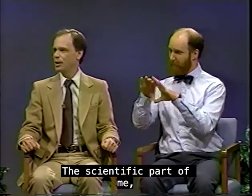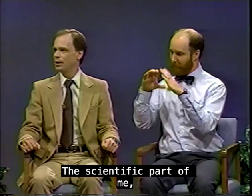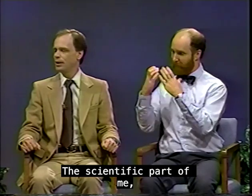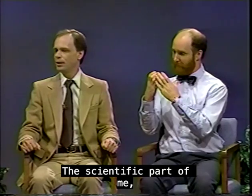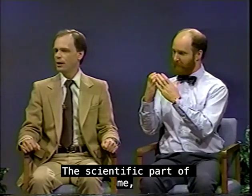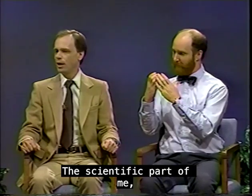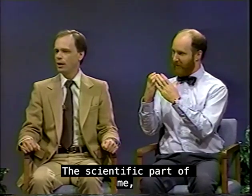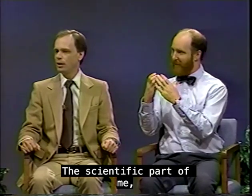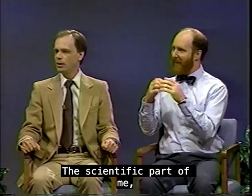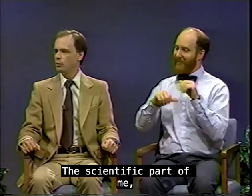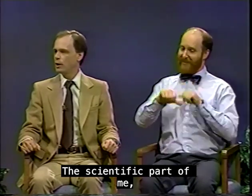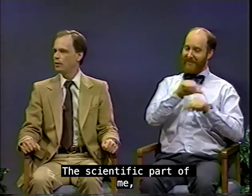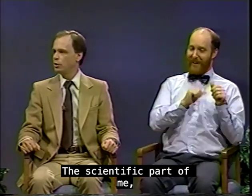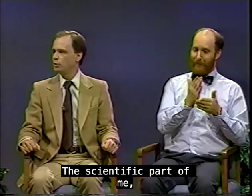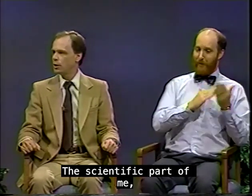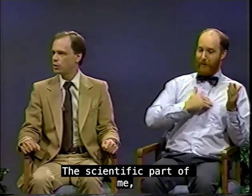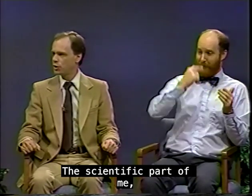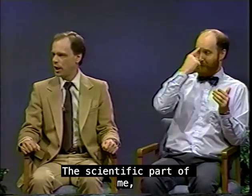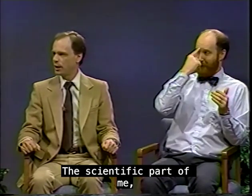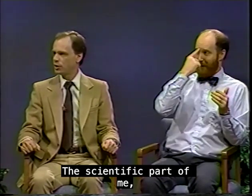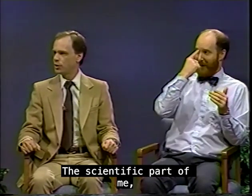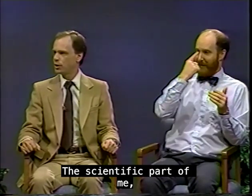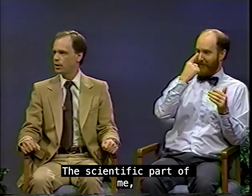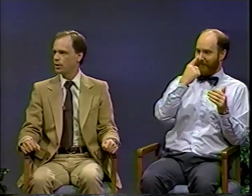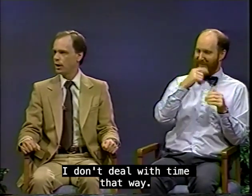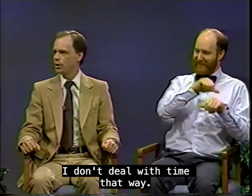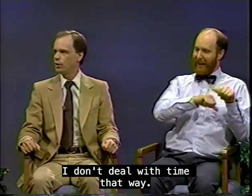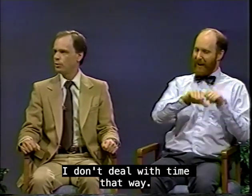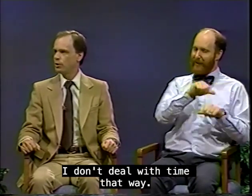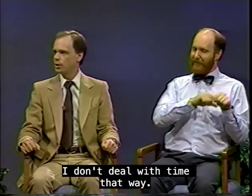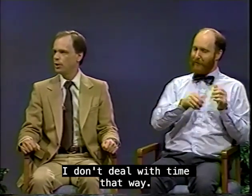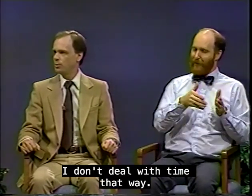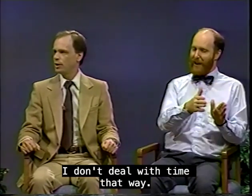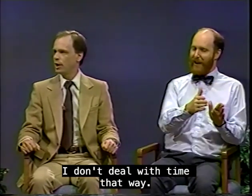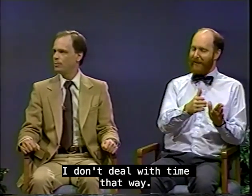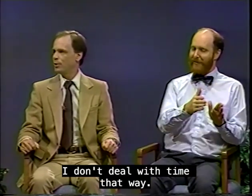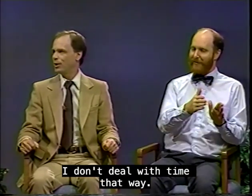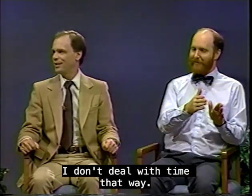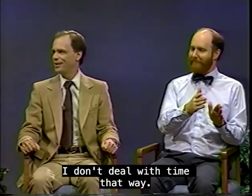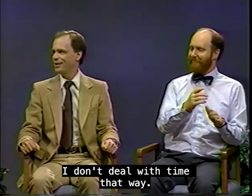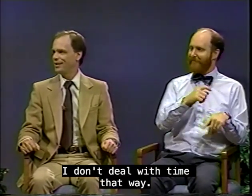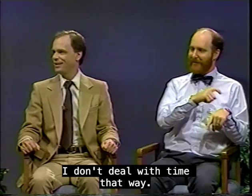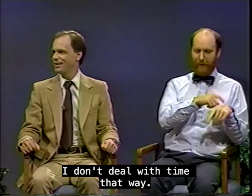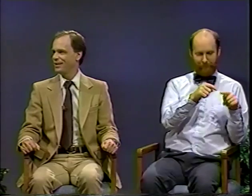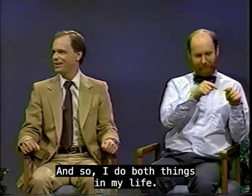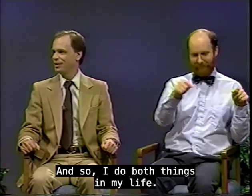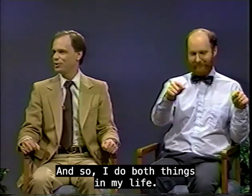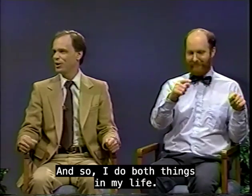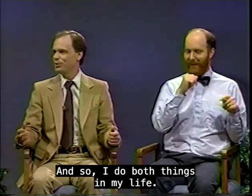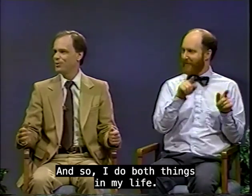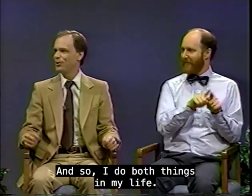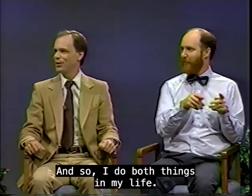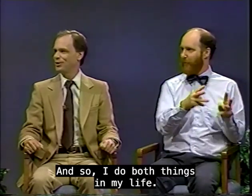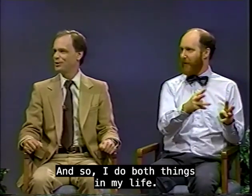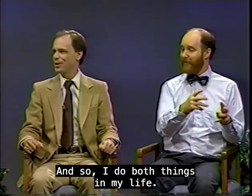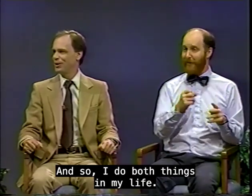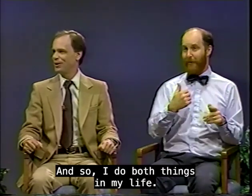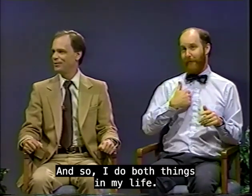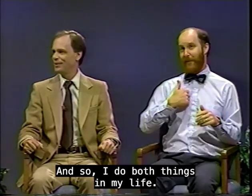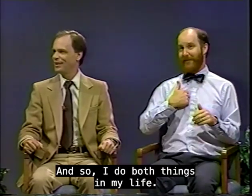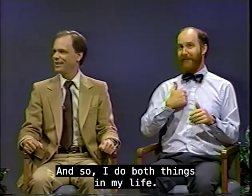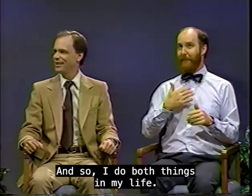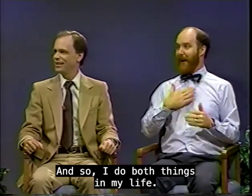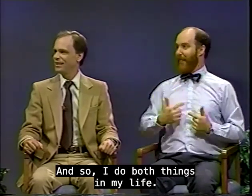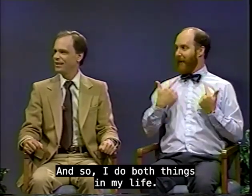part of me, if I do science, I don't deal with time that way. And so I do both things in my